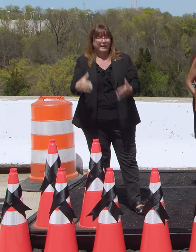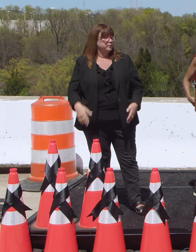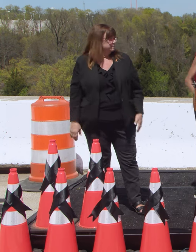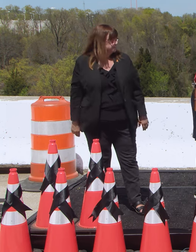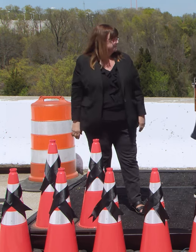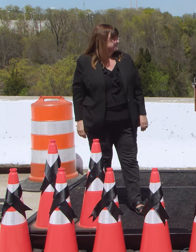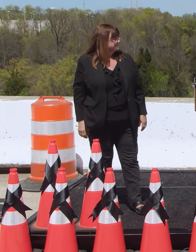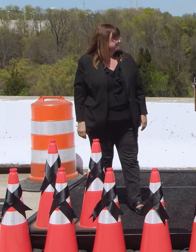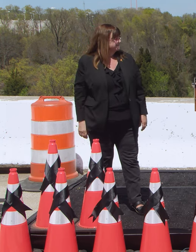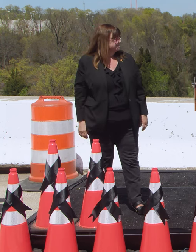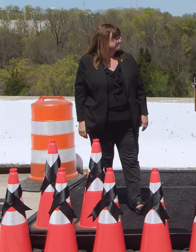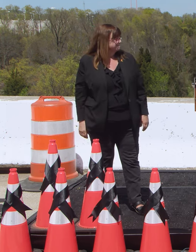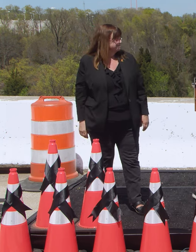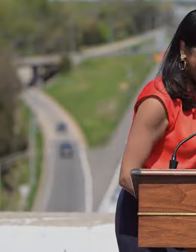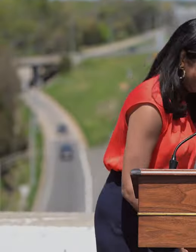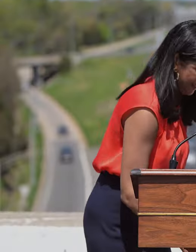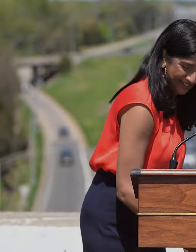it. Sure.